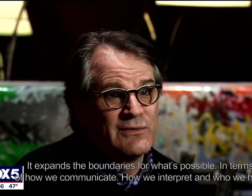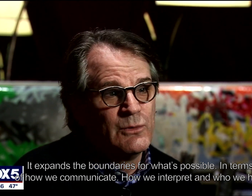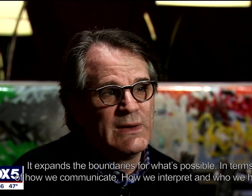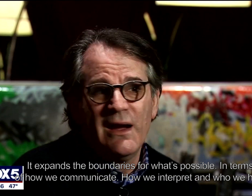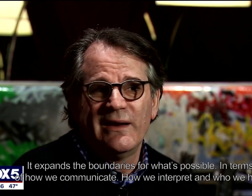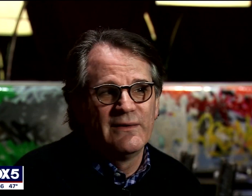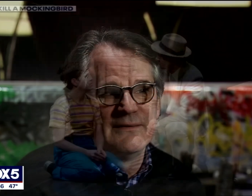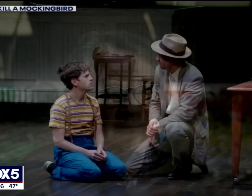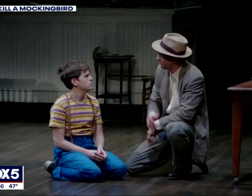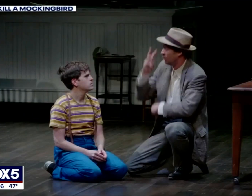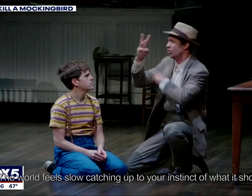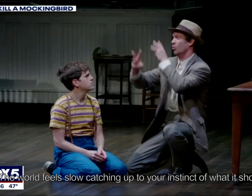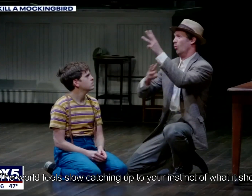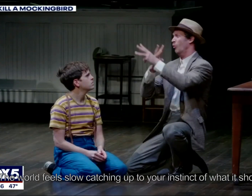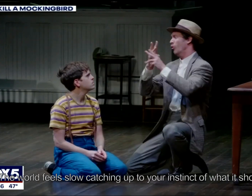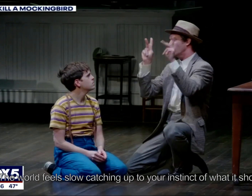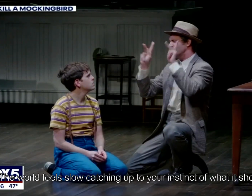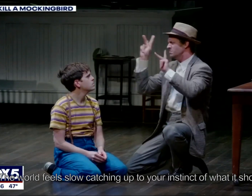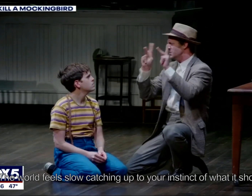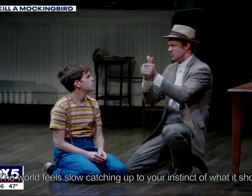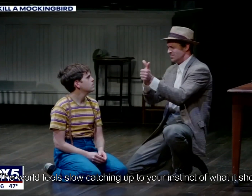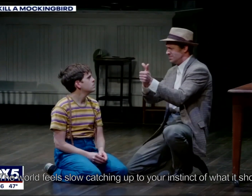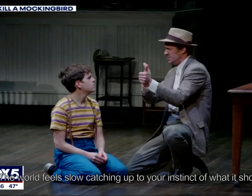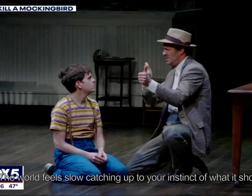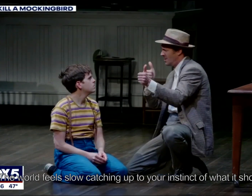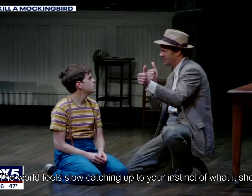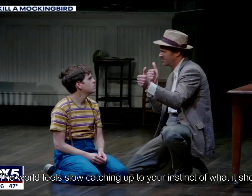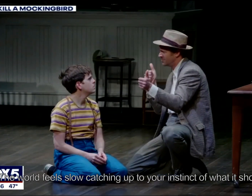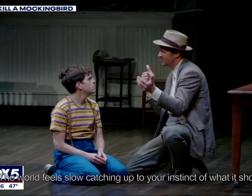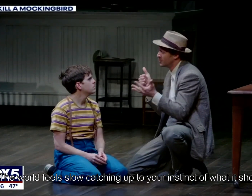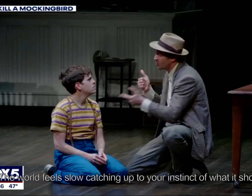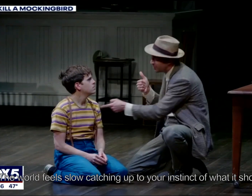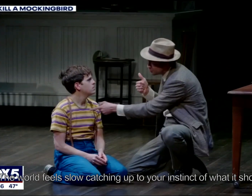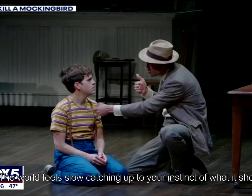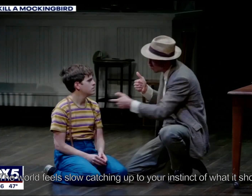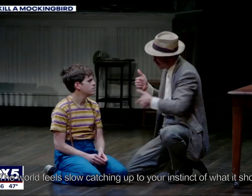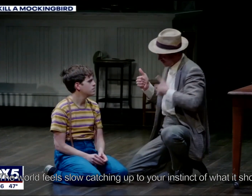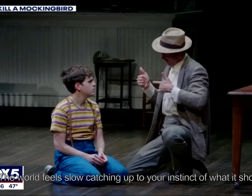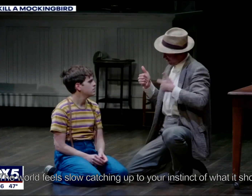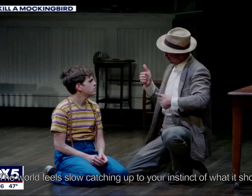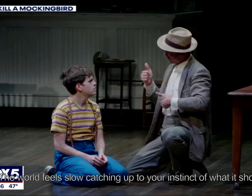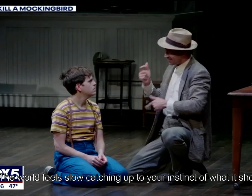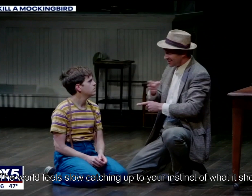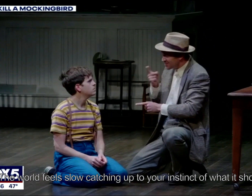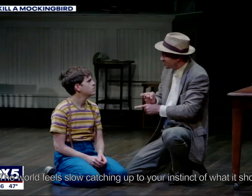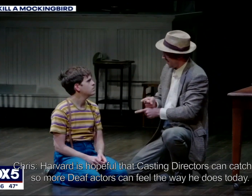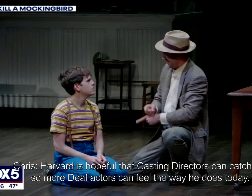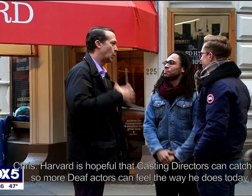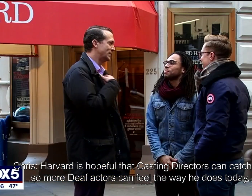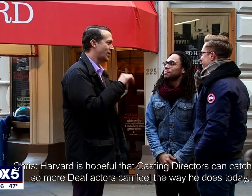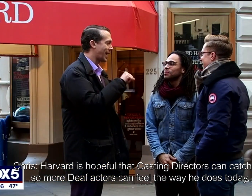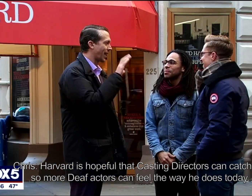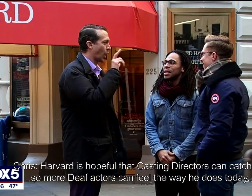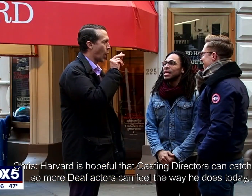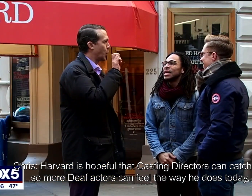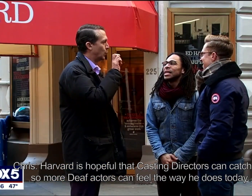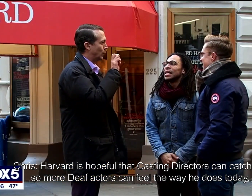we hire. The world feels slow catching up to your instinct of what it should be. Harvard is hopeful